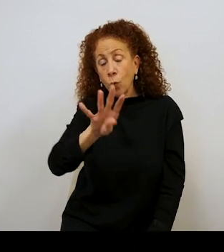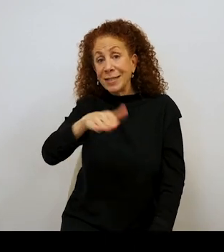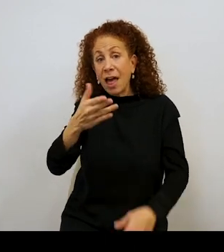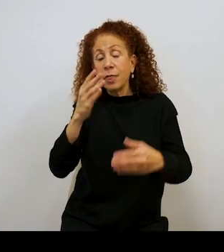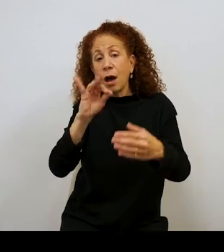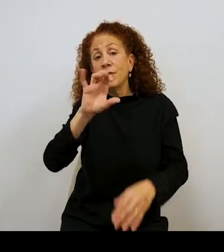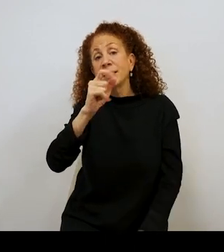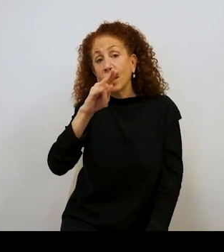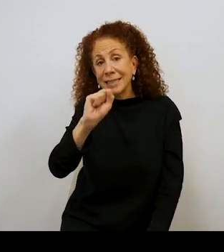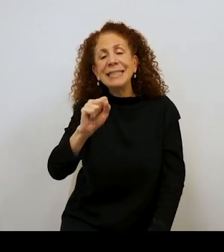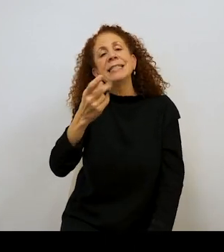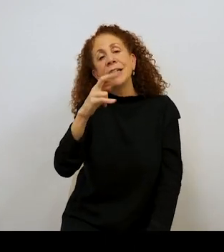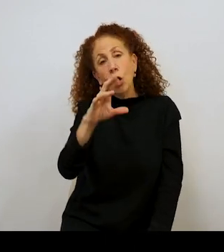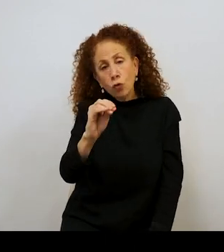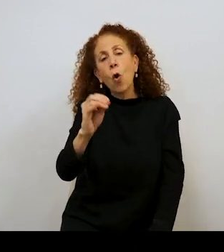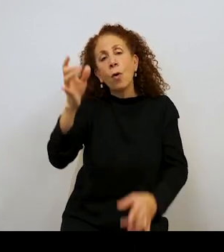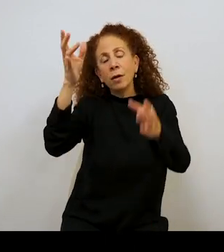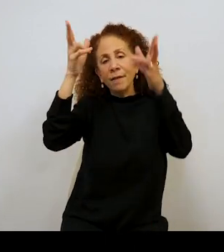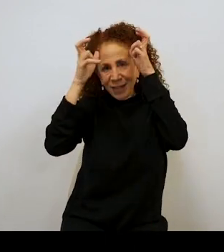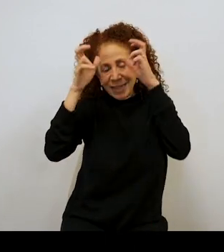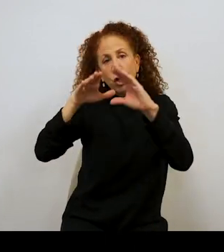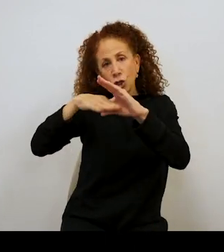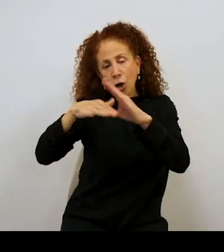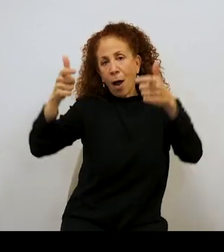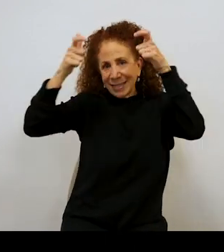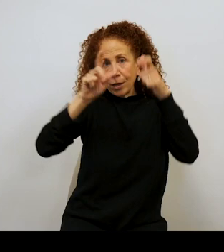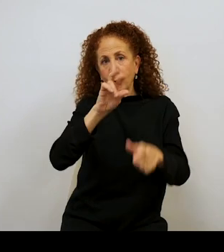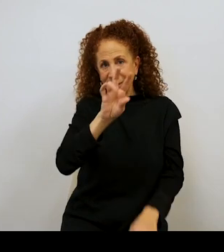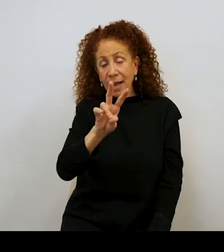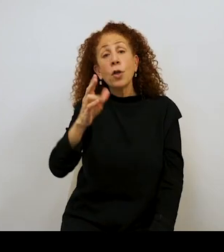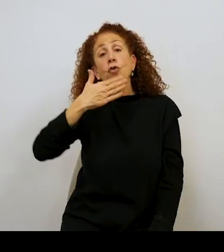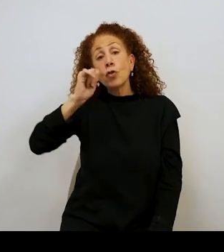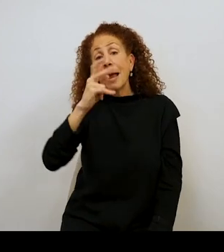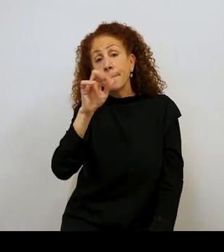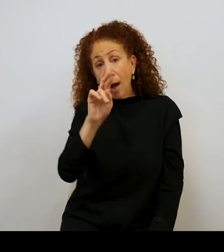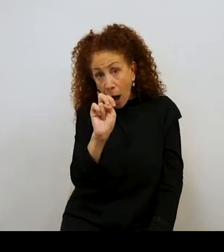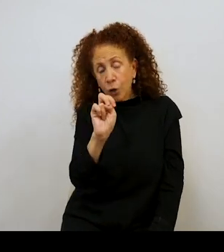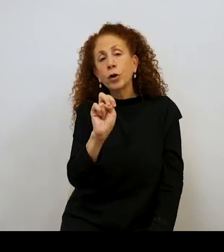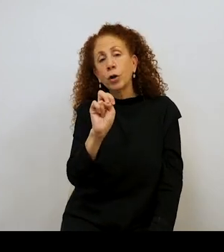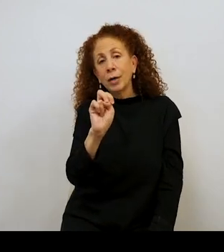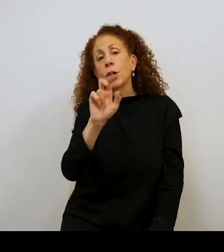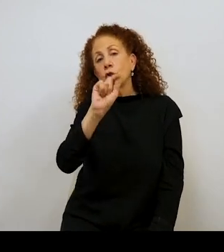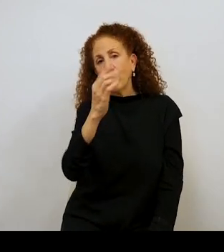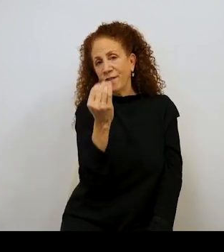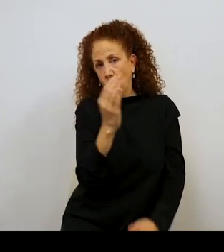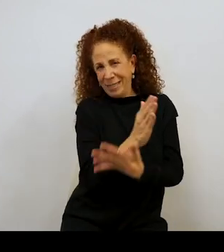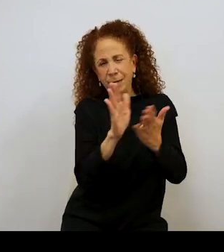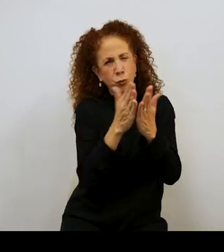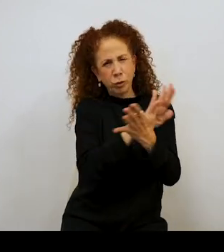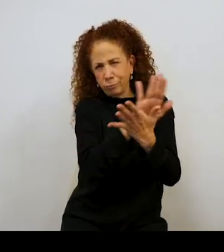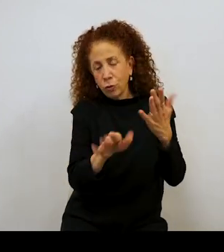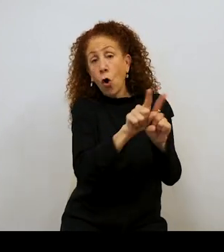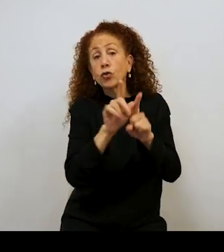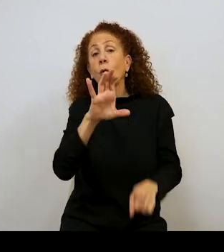Socrates, Hero, Villain, Chatterbox, Saint, 2007, The Greatest Empire, A Life of Seneca, from 2014, and she's also